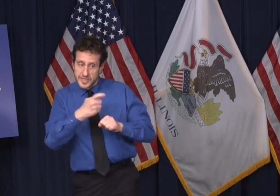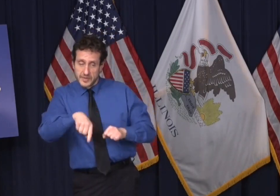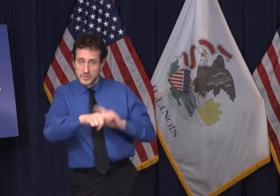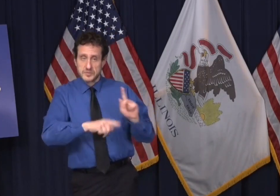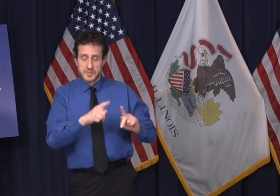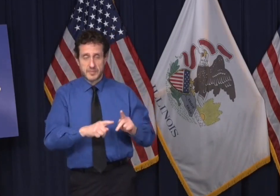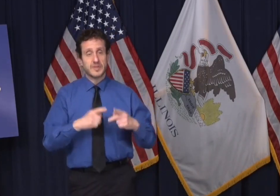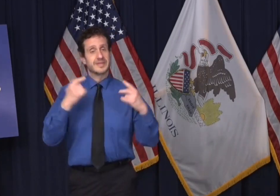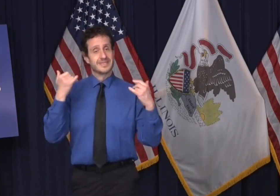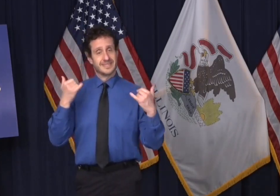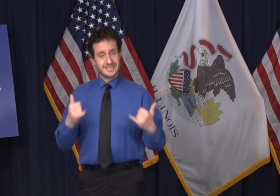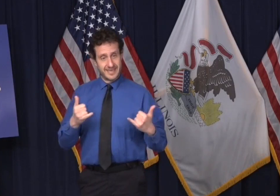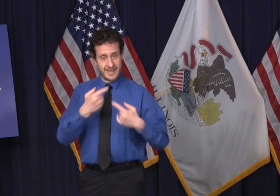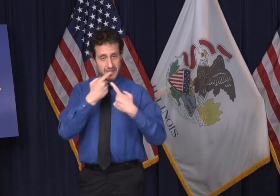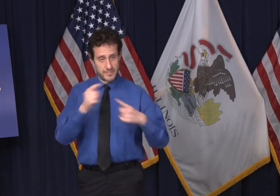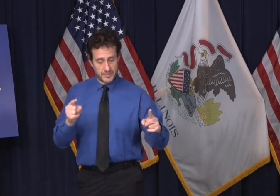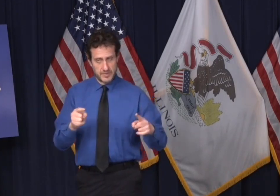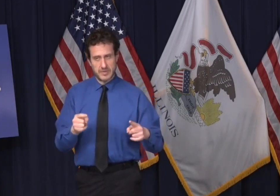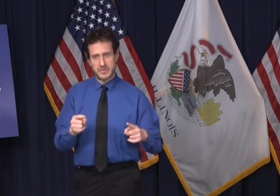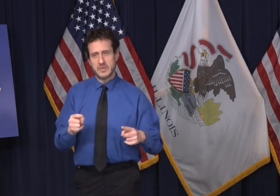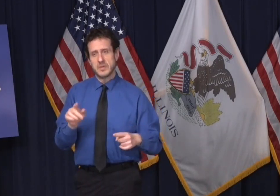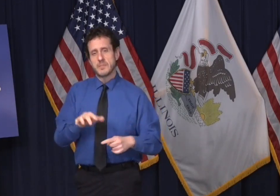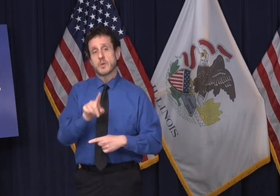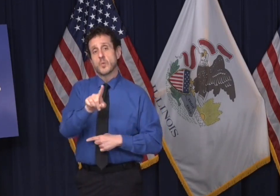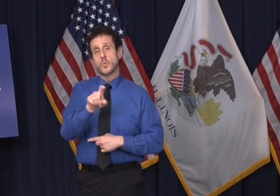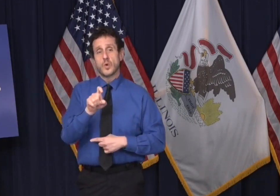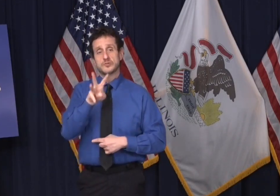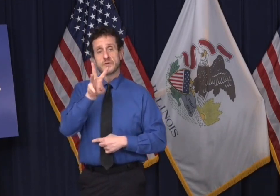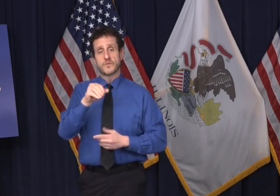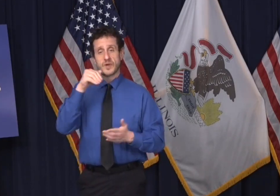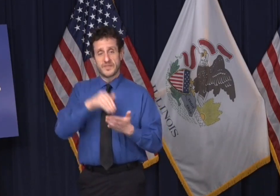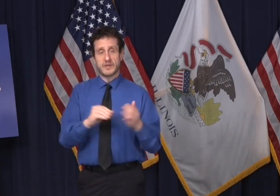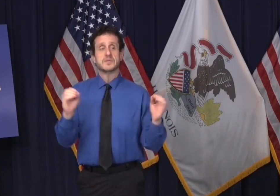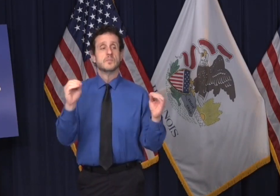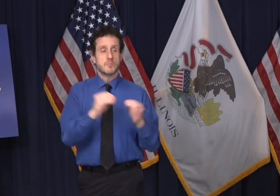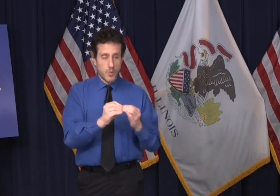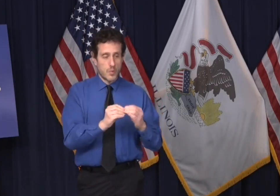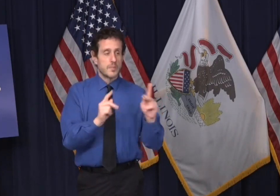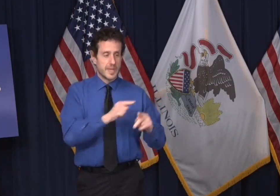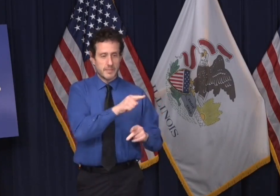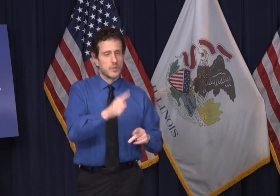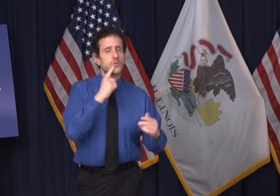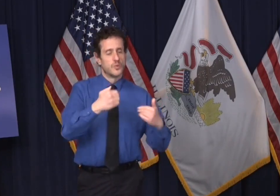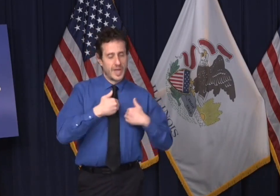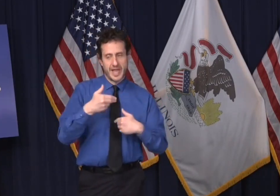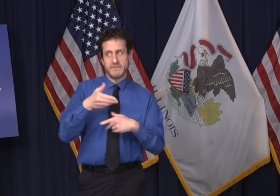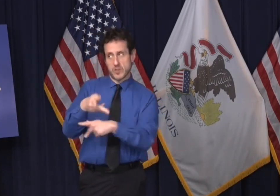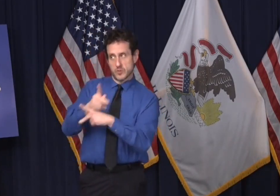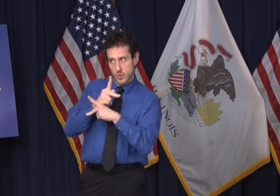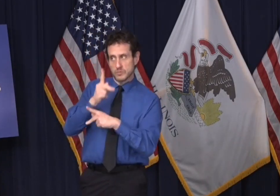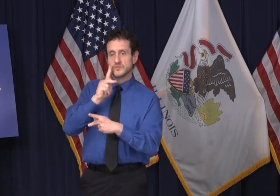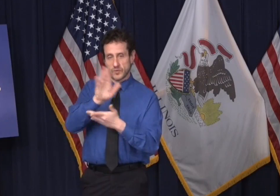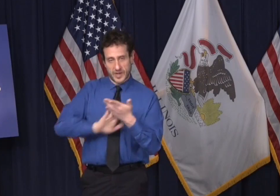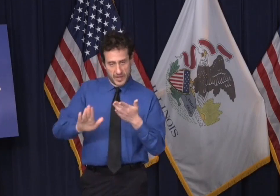nearly 140,000 more student loan borrowers in Illinois will now get relief.